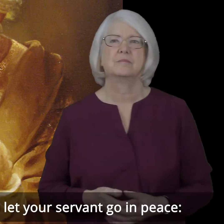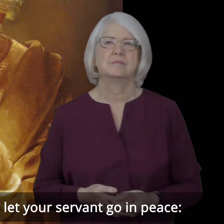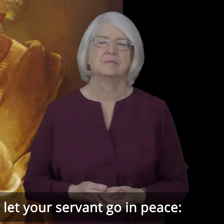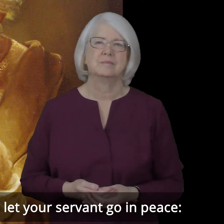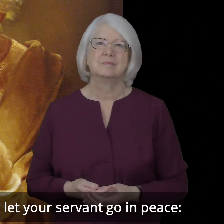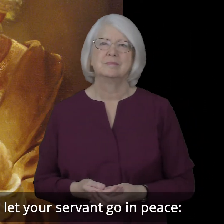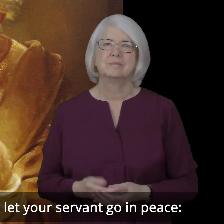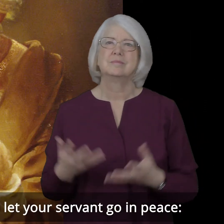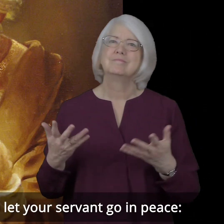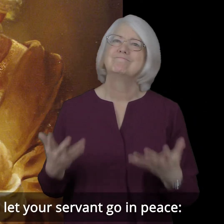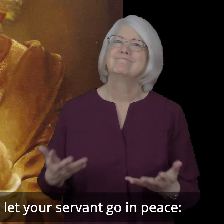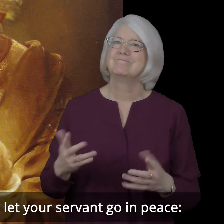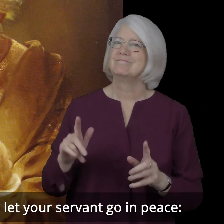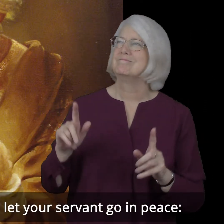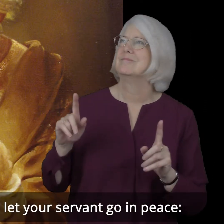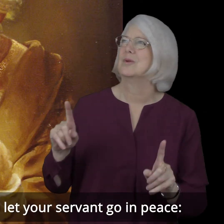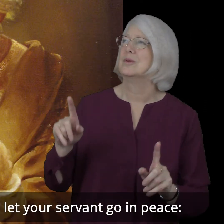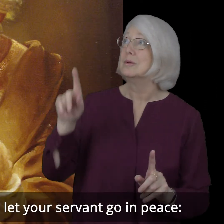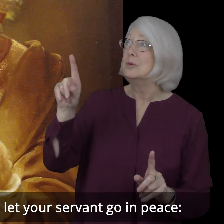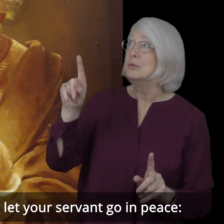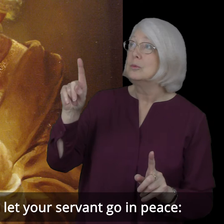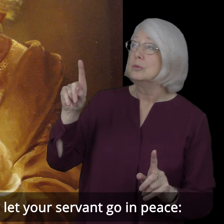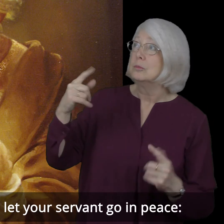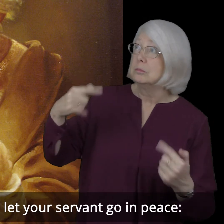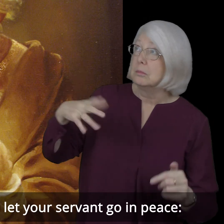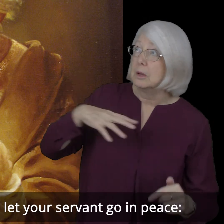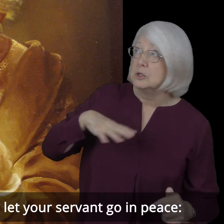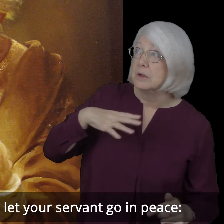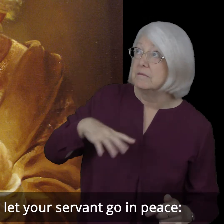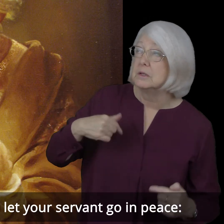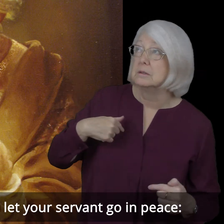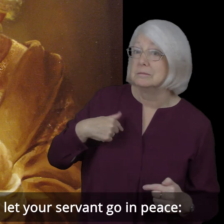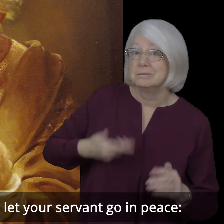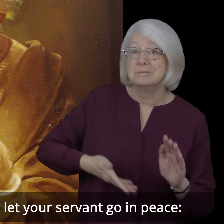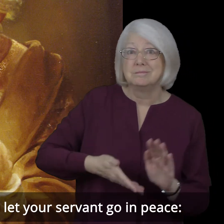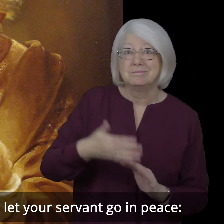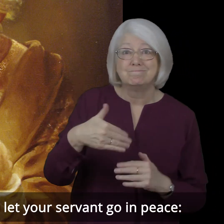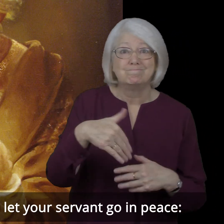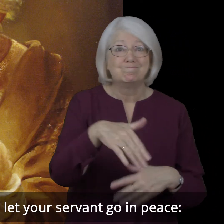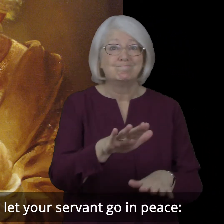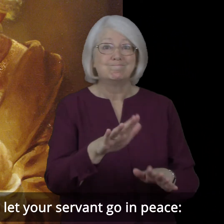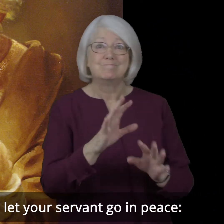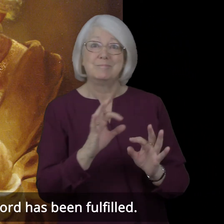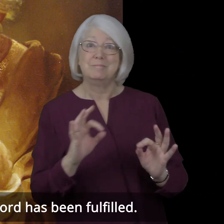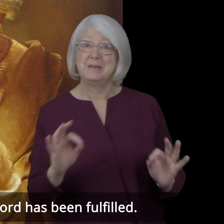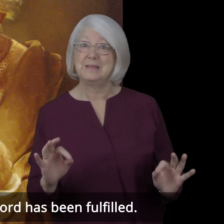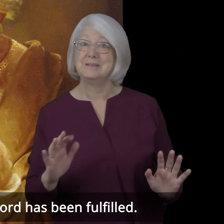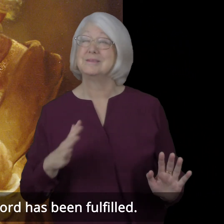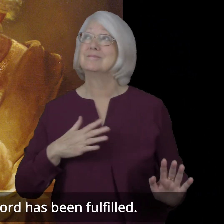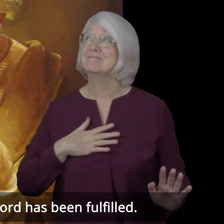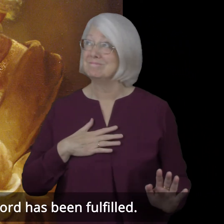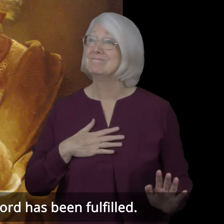Now that you let your servant go in peace,